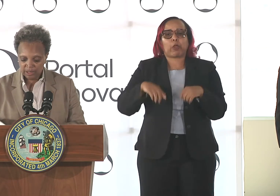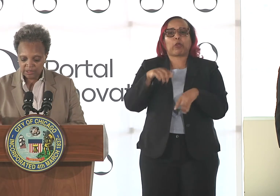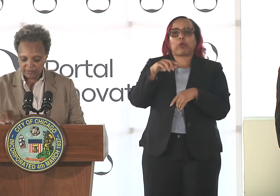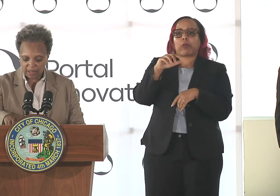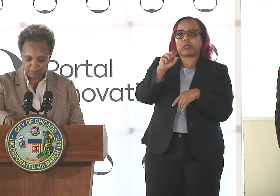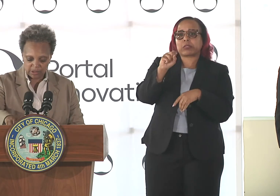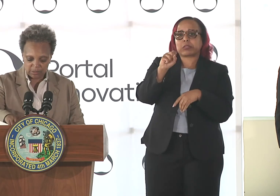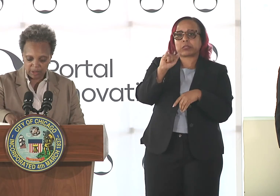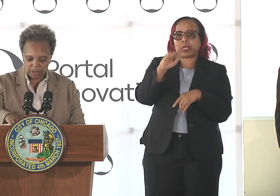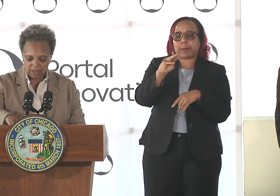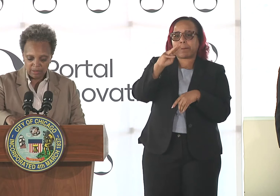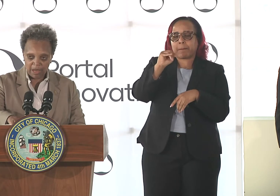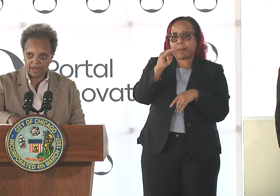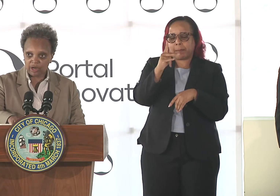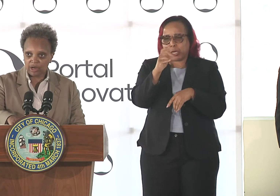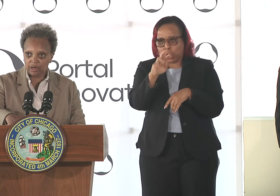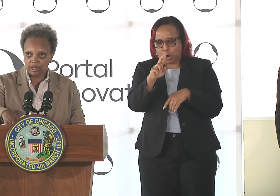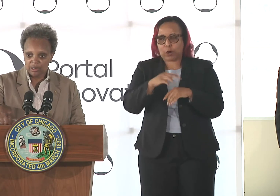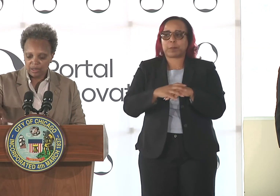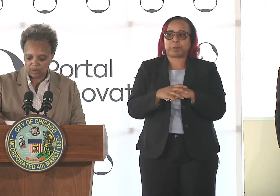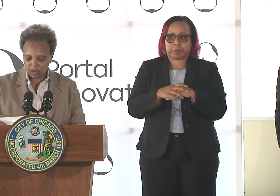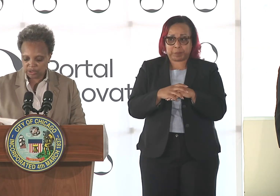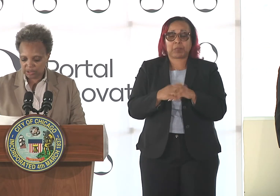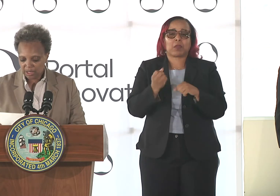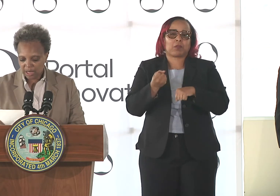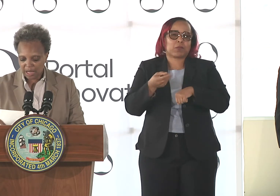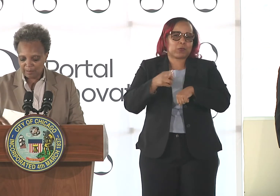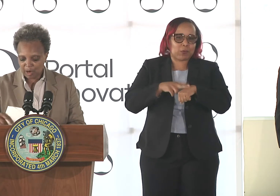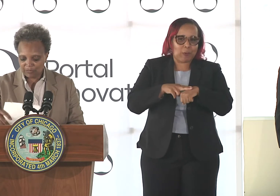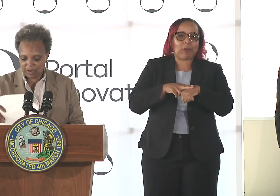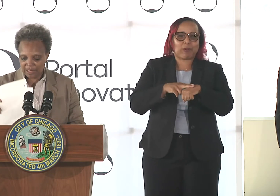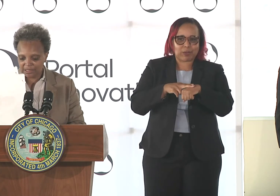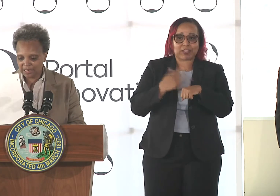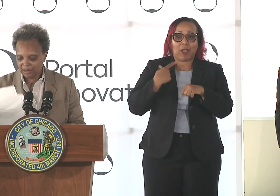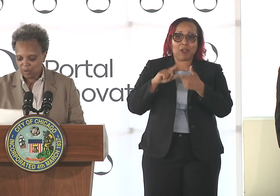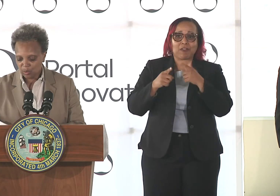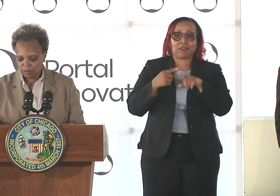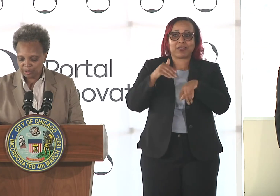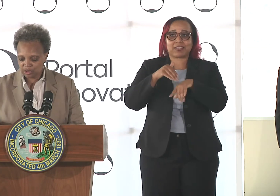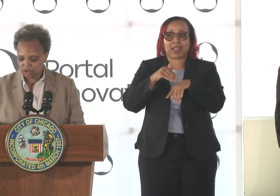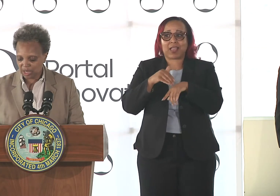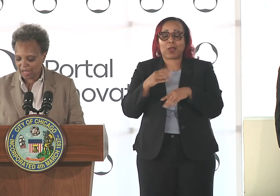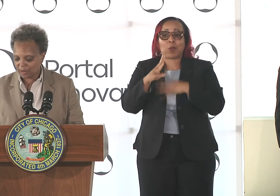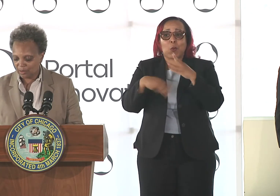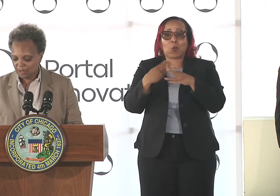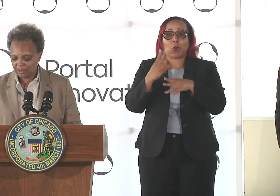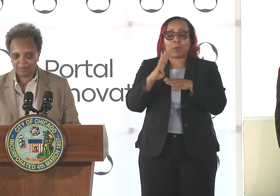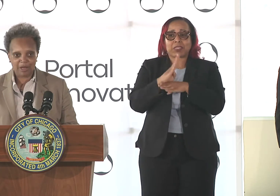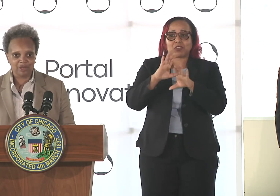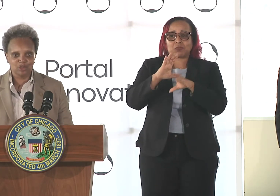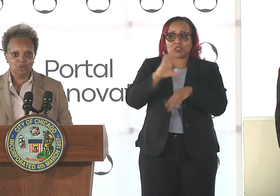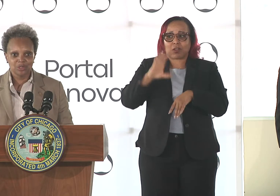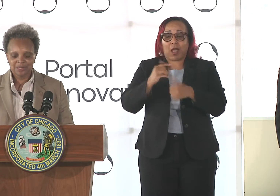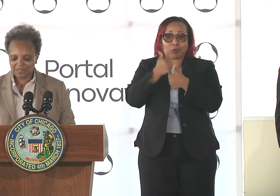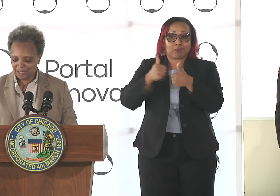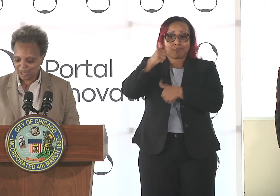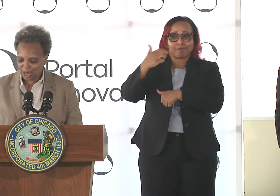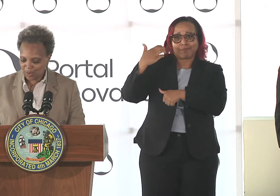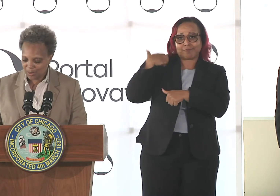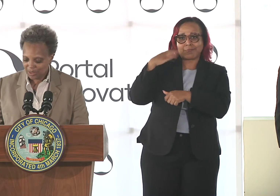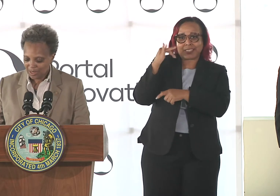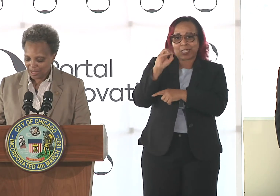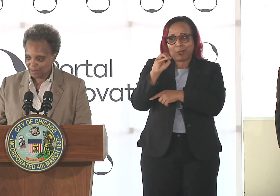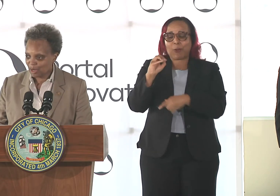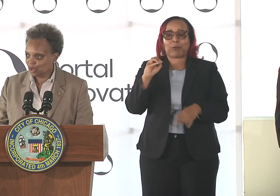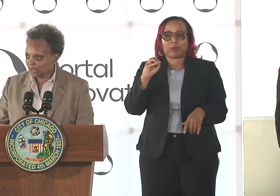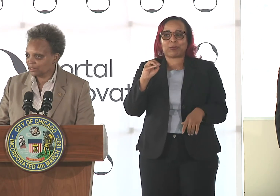Neighborhood Development, Samir Mayakar. Of course, our friends at World Business Chicago, led by the new